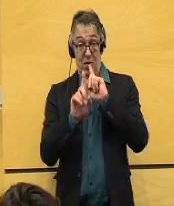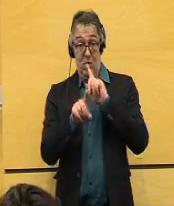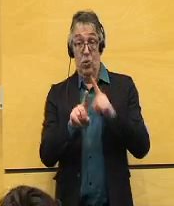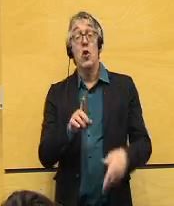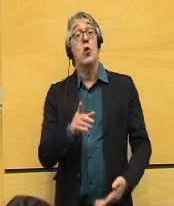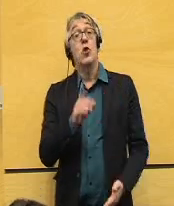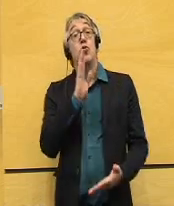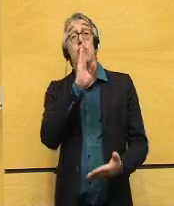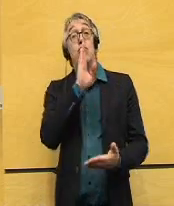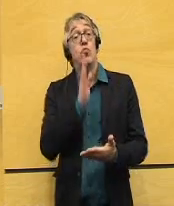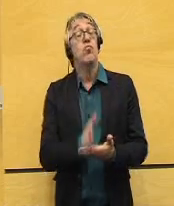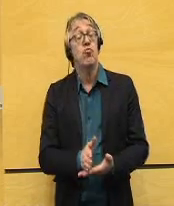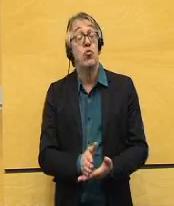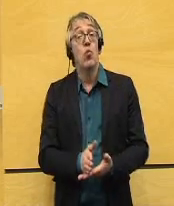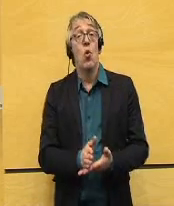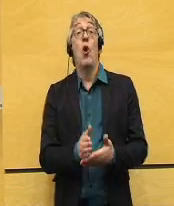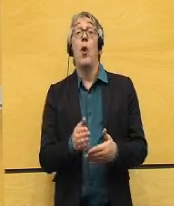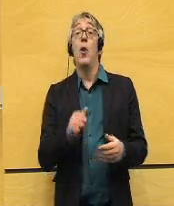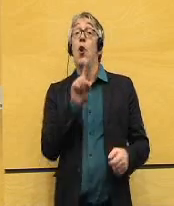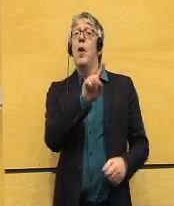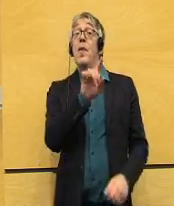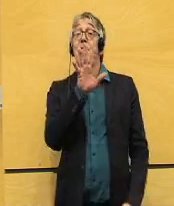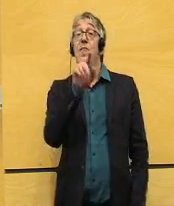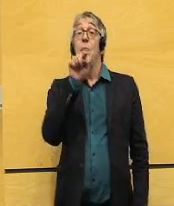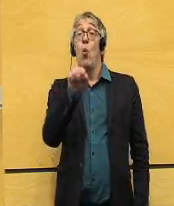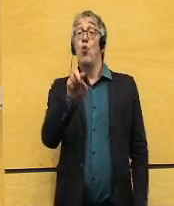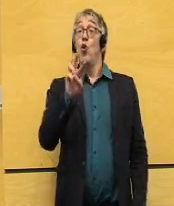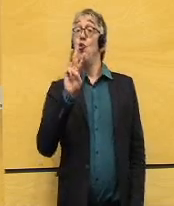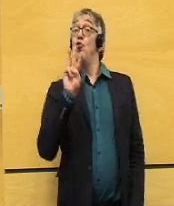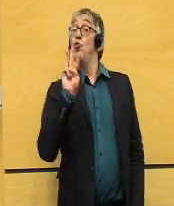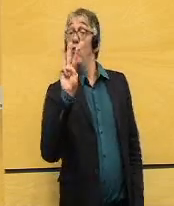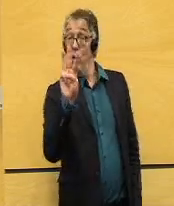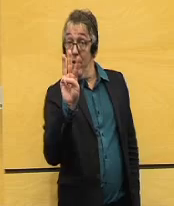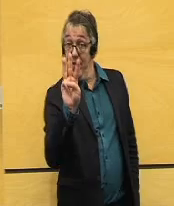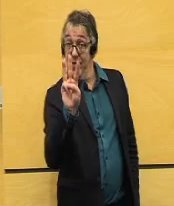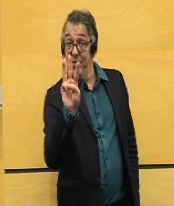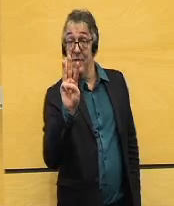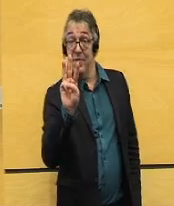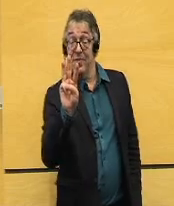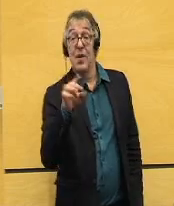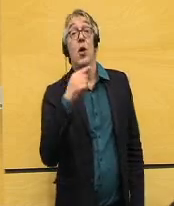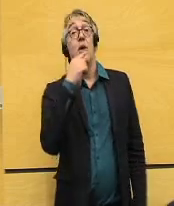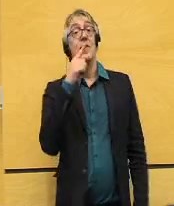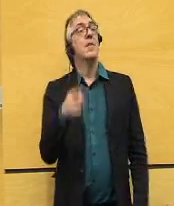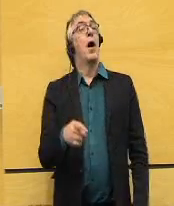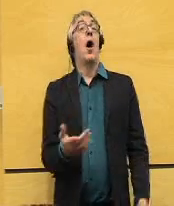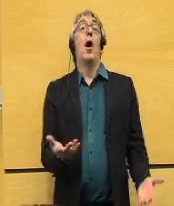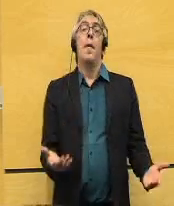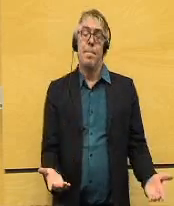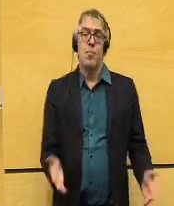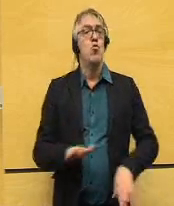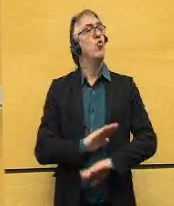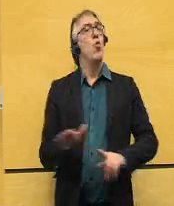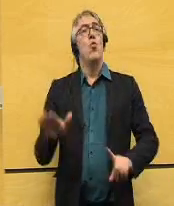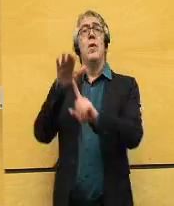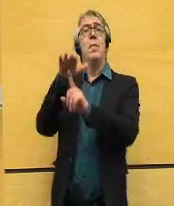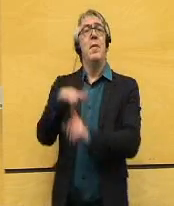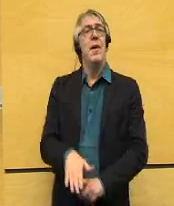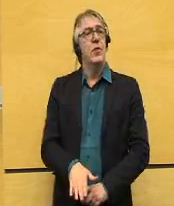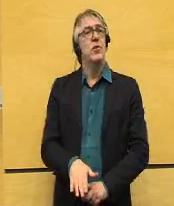that paragraph 3 of Section 15 provides for an exception to the principle of